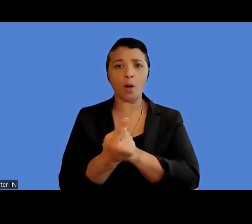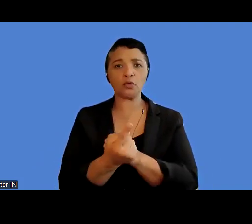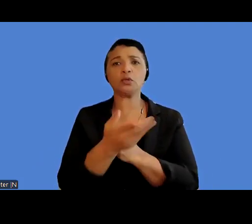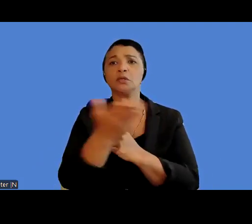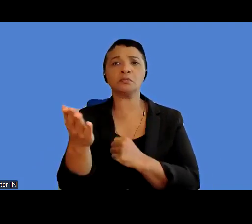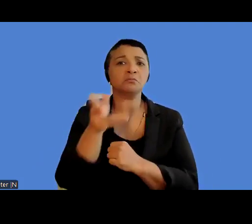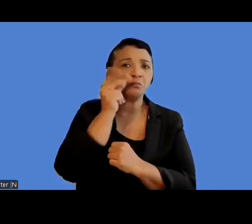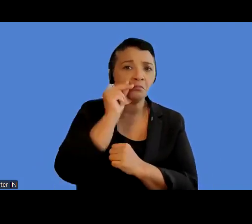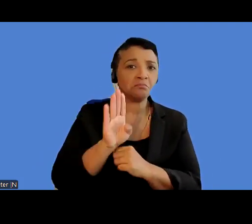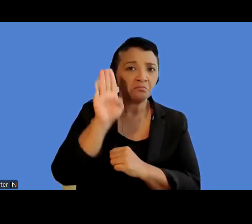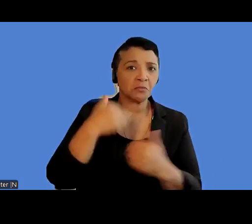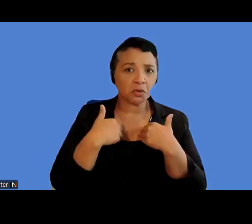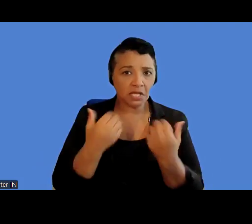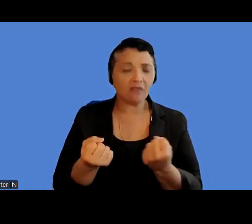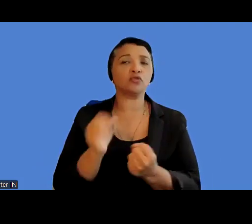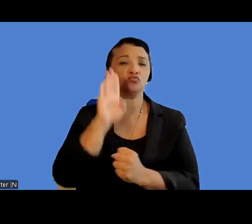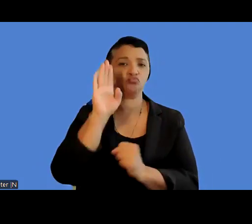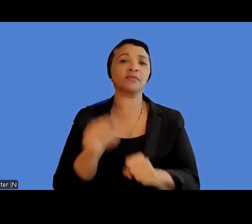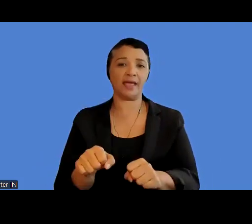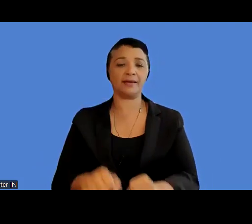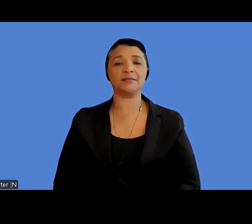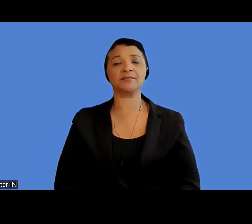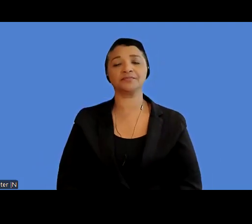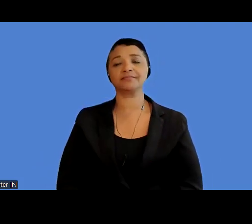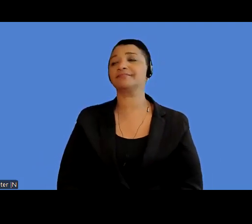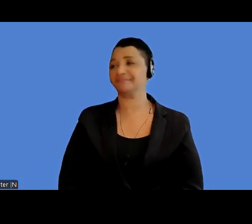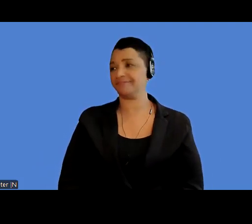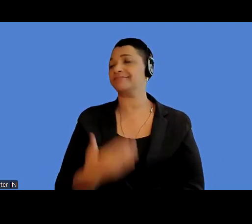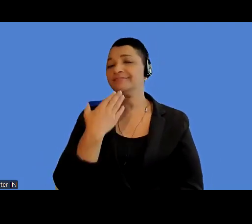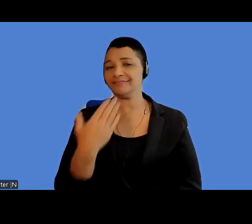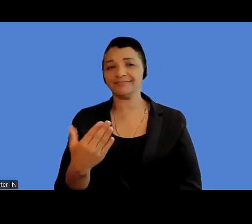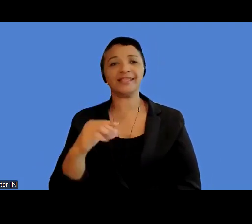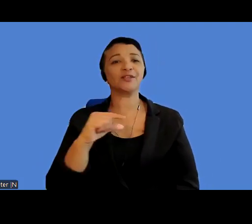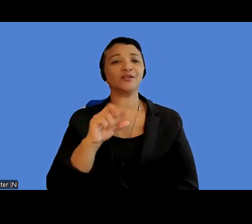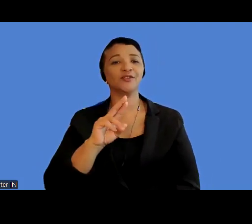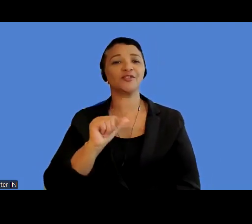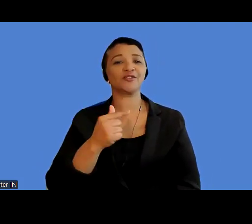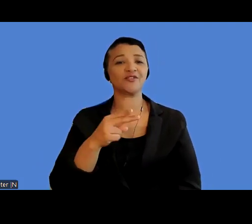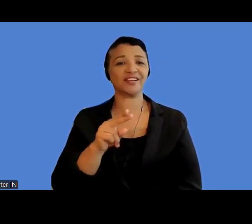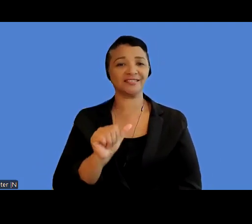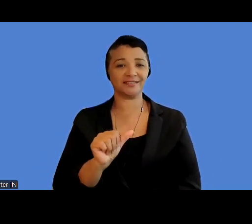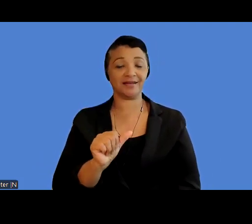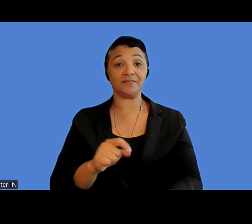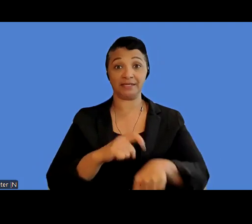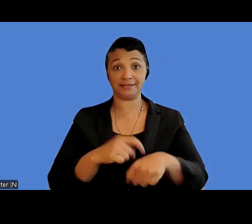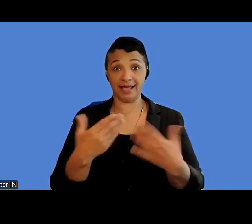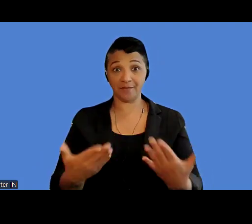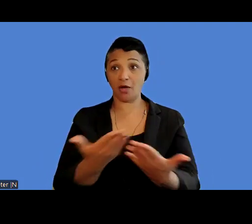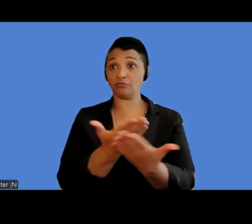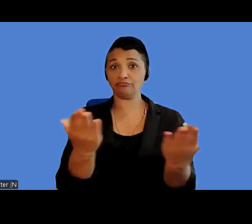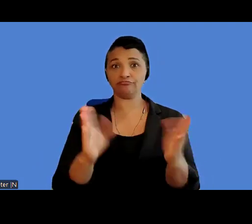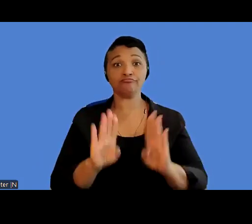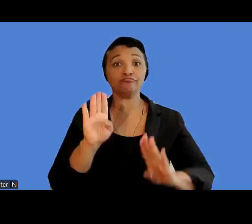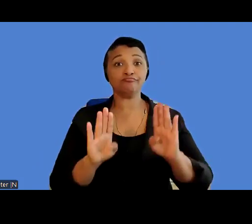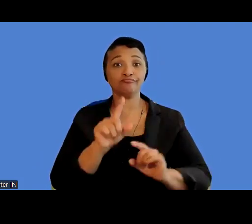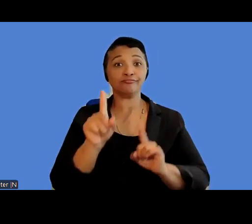to. Okay, thank you so much, Greta. Yes, this is the time that you have to make questions.